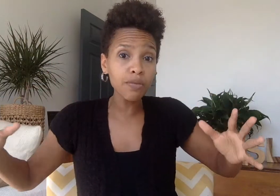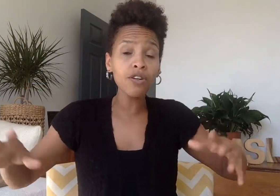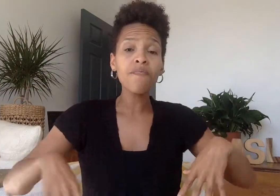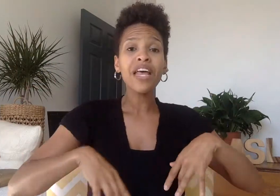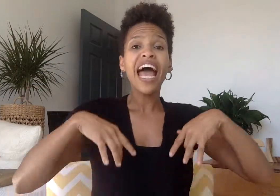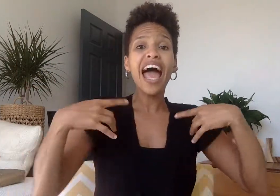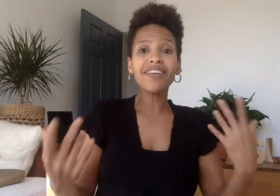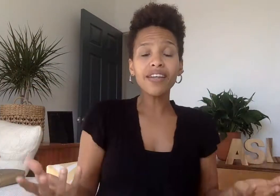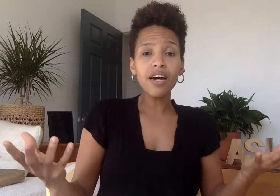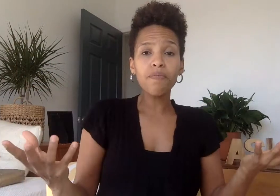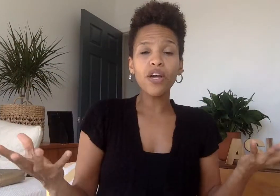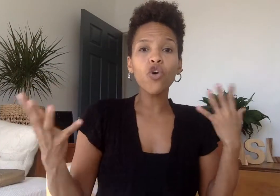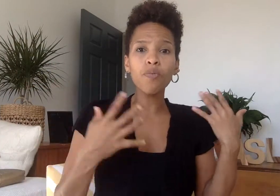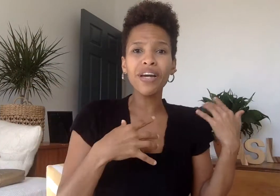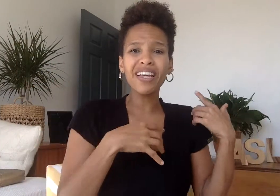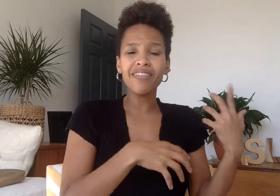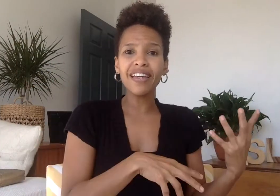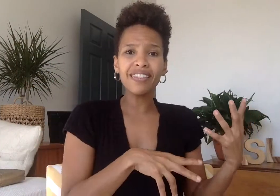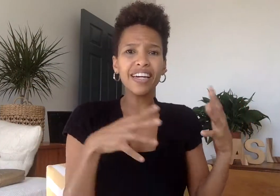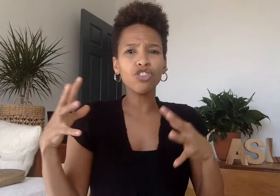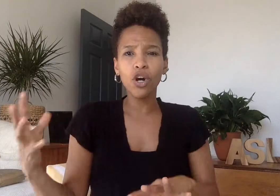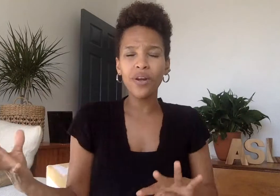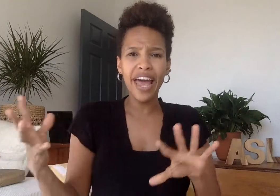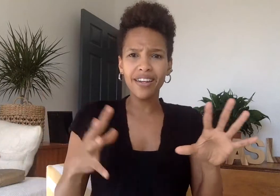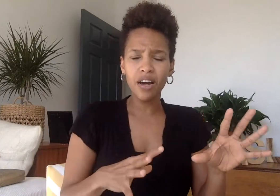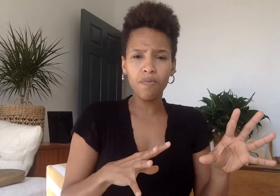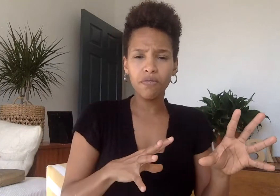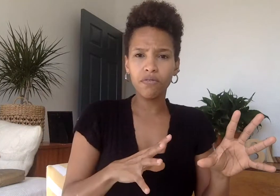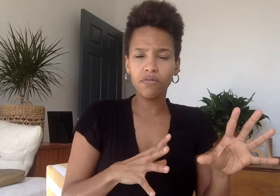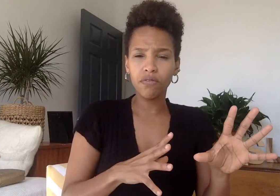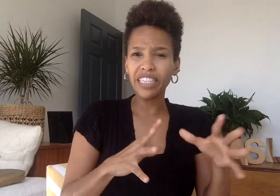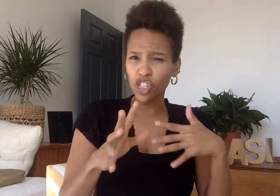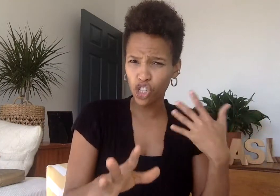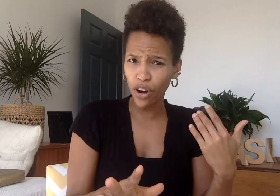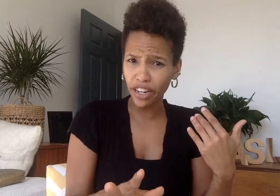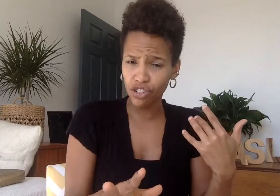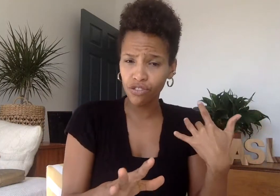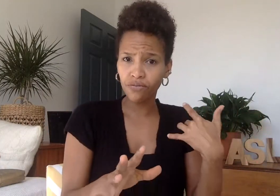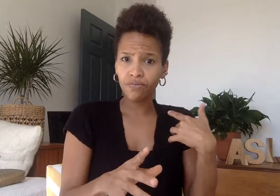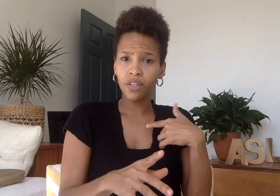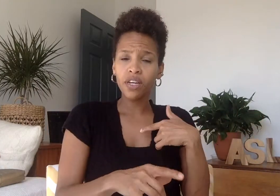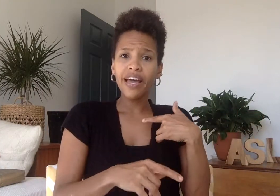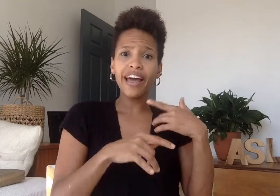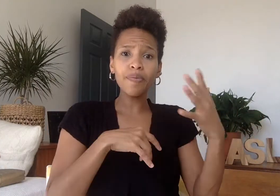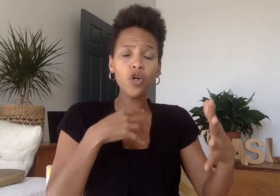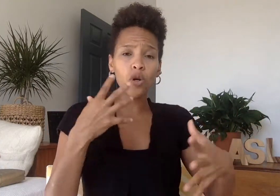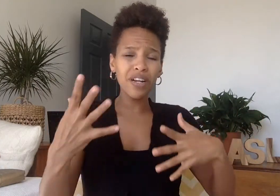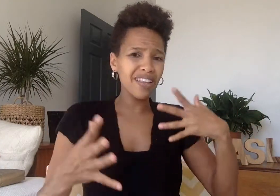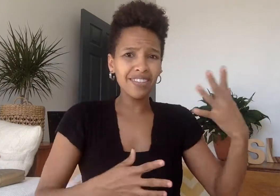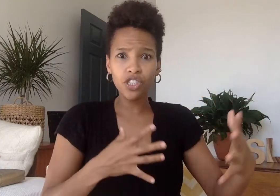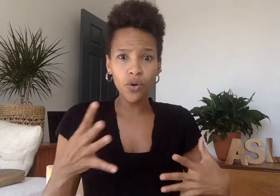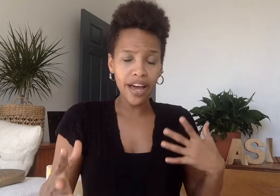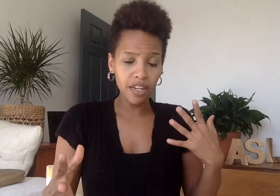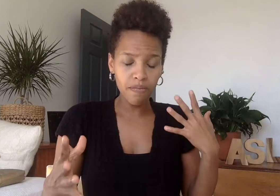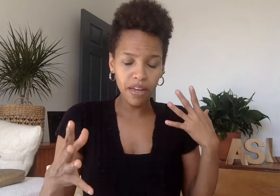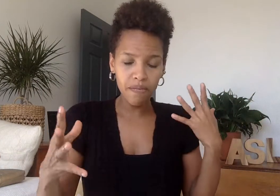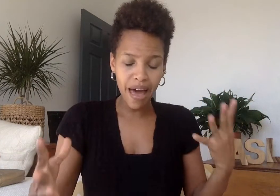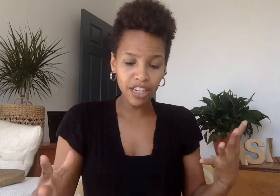possible, end up incorporating things that don't end up, it's a stretch. End up incorporating things that don't end up